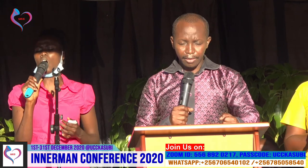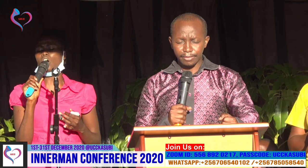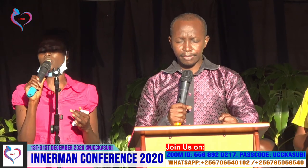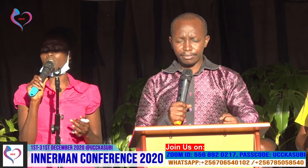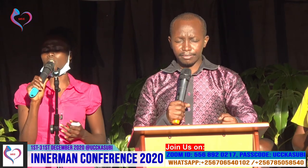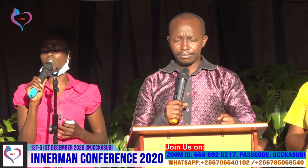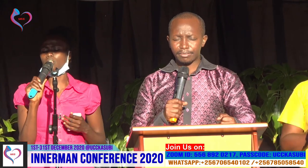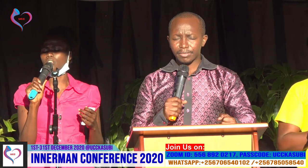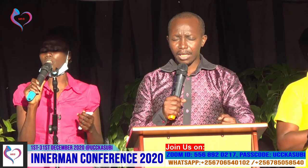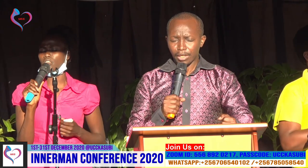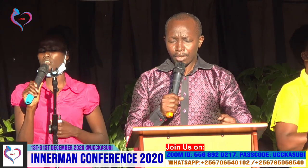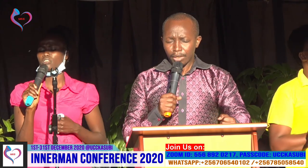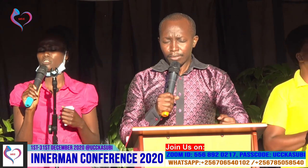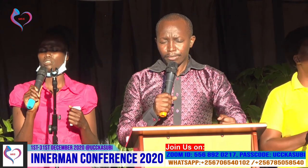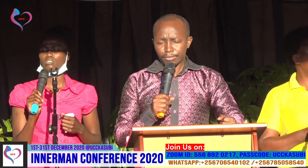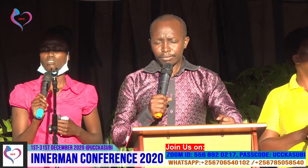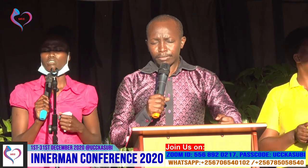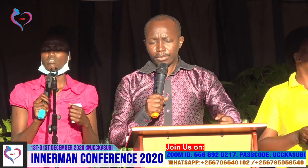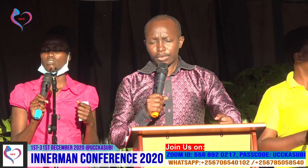manye nti woli.